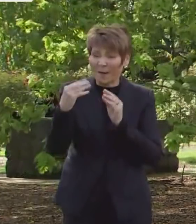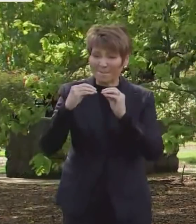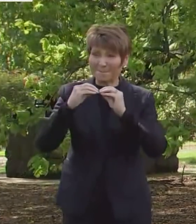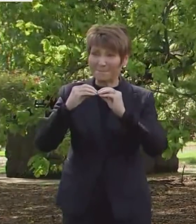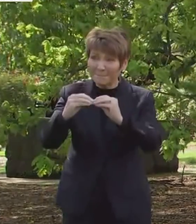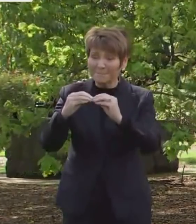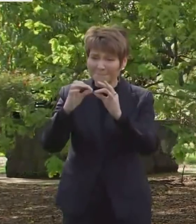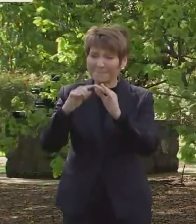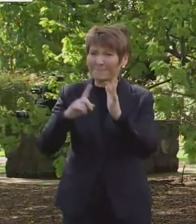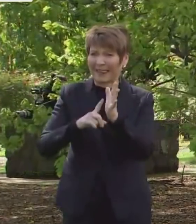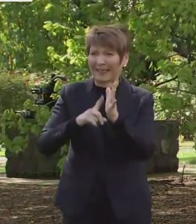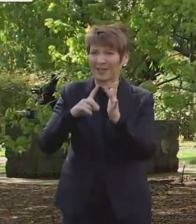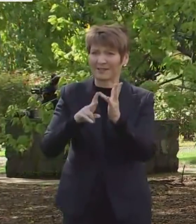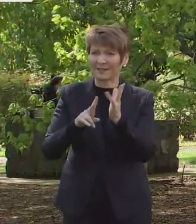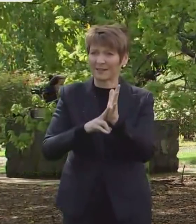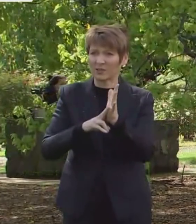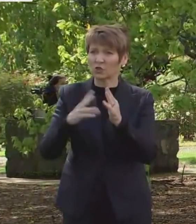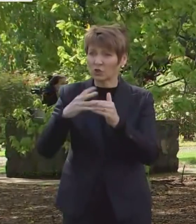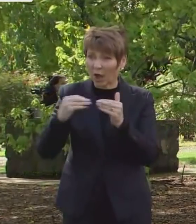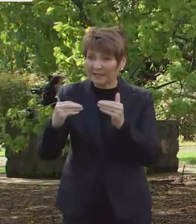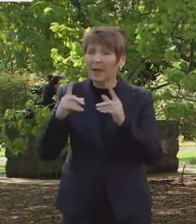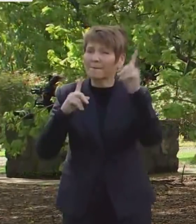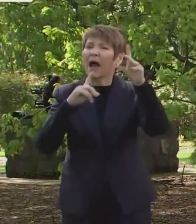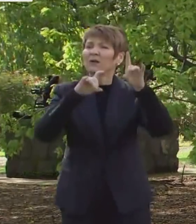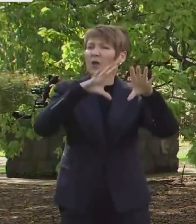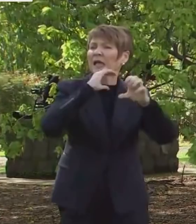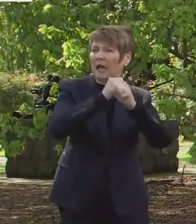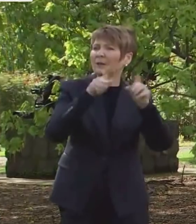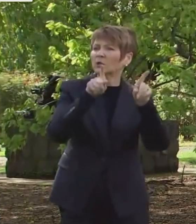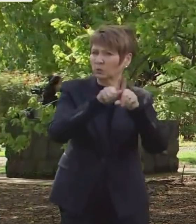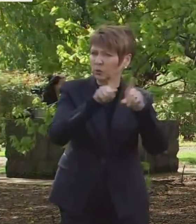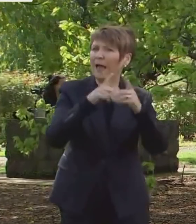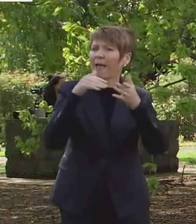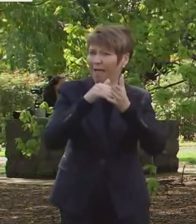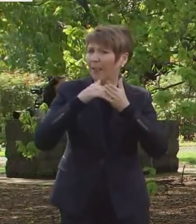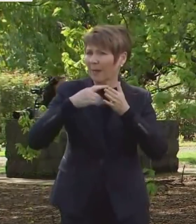by the Commonwealth, I think that certainty will be welcomed by business, and we're